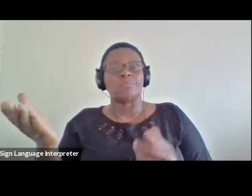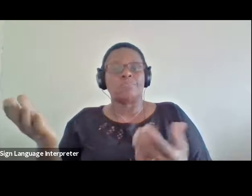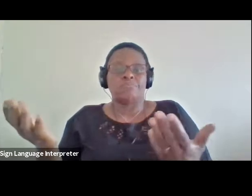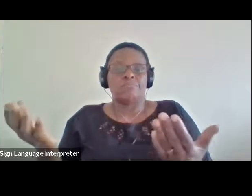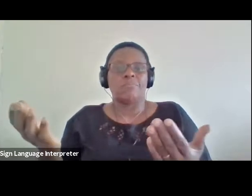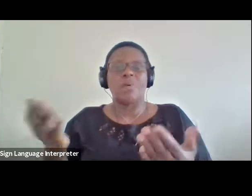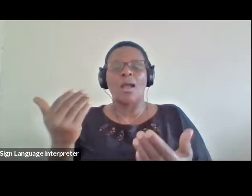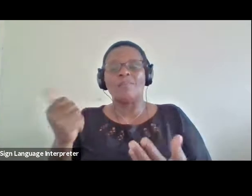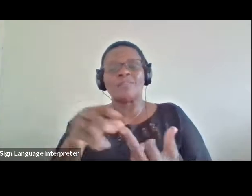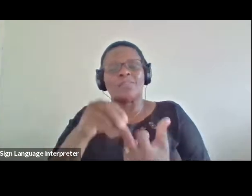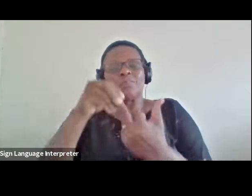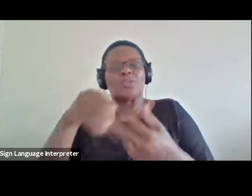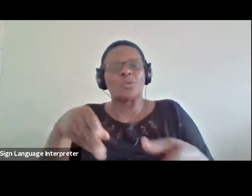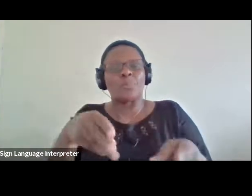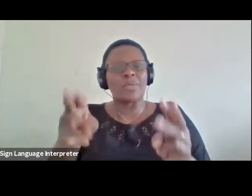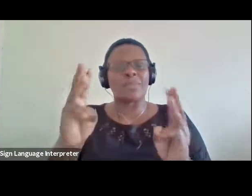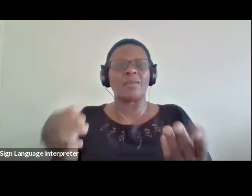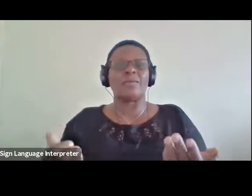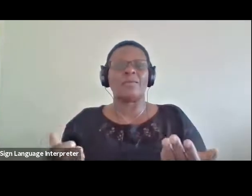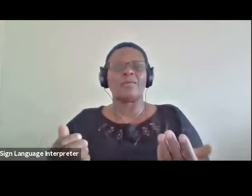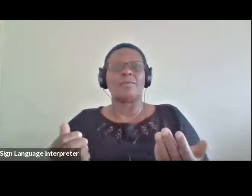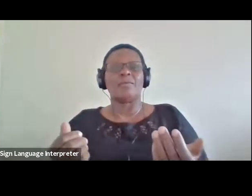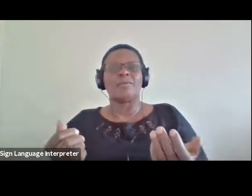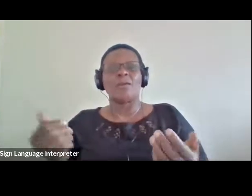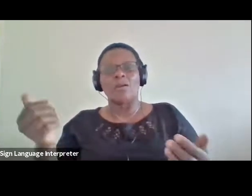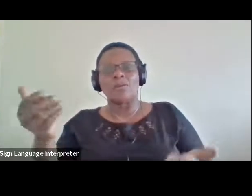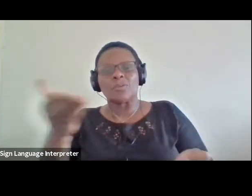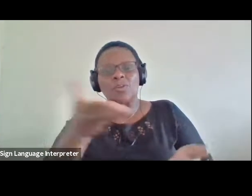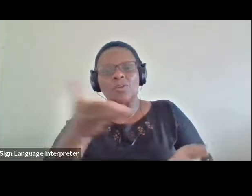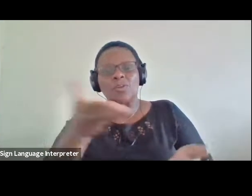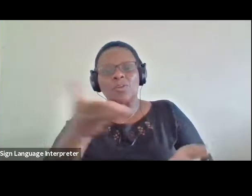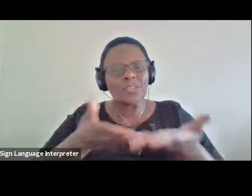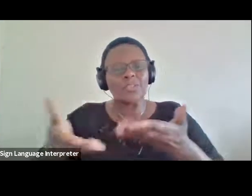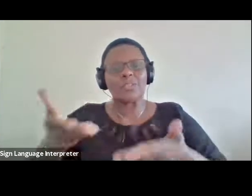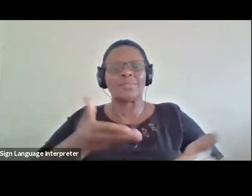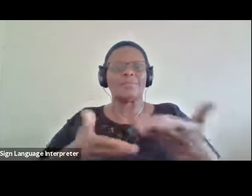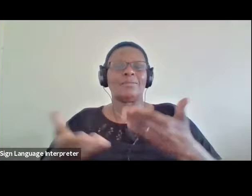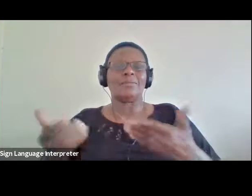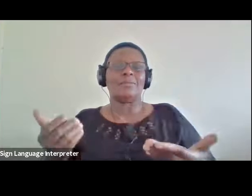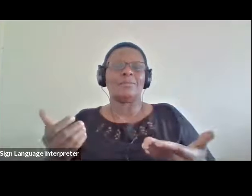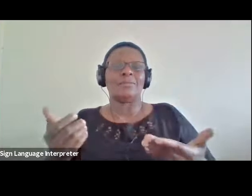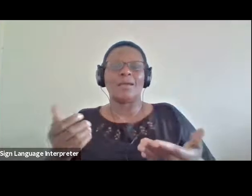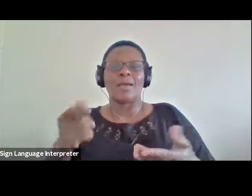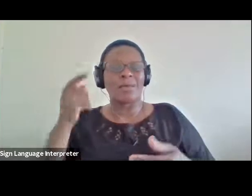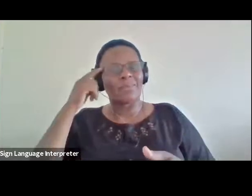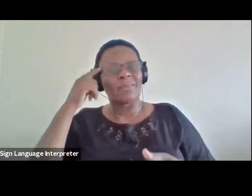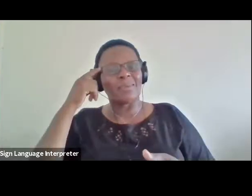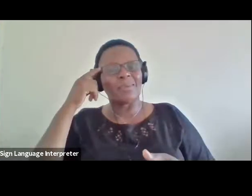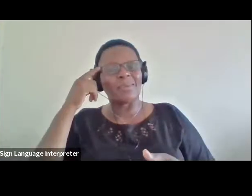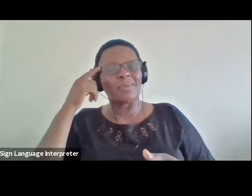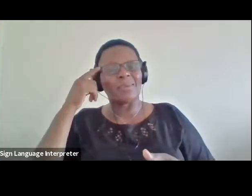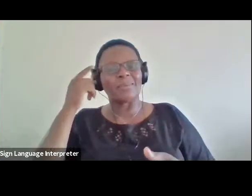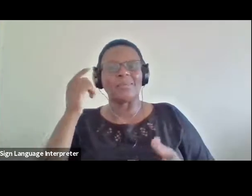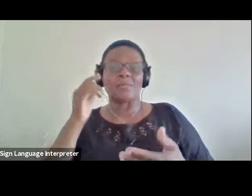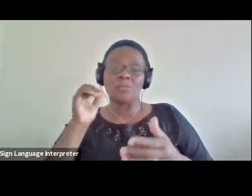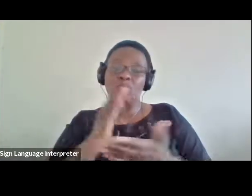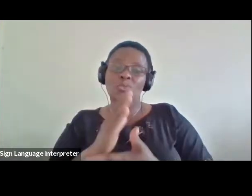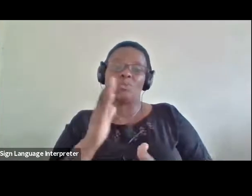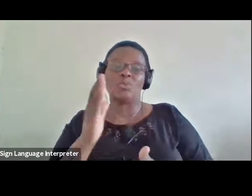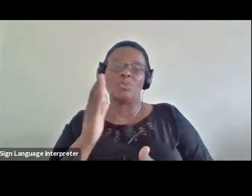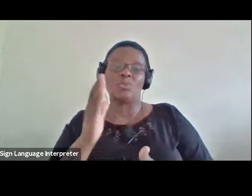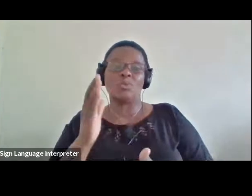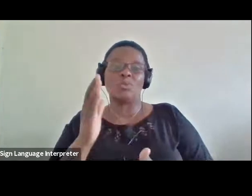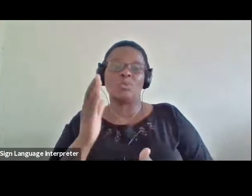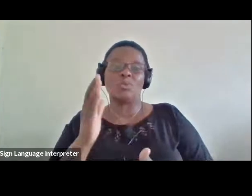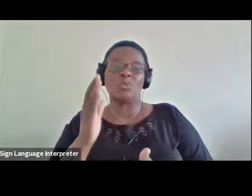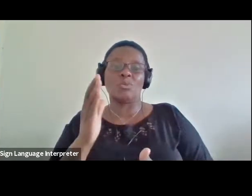method of engaging in conversations. I don't think that's true. You know, if you have access to a Twitter account, you